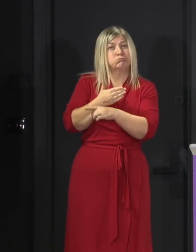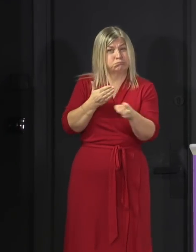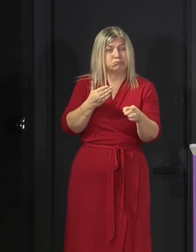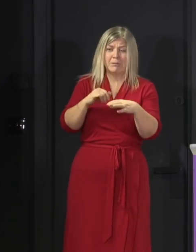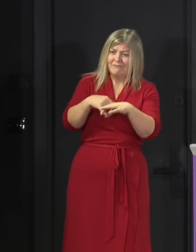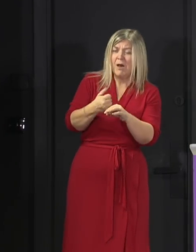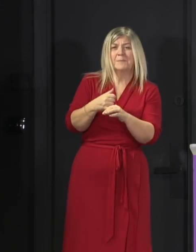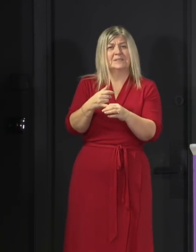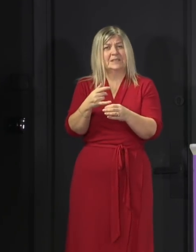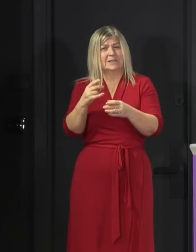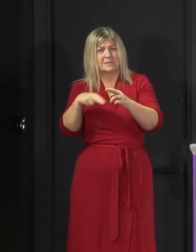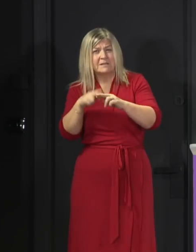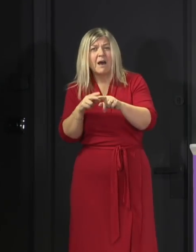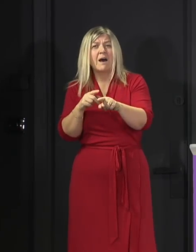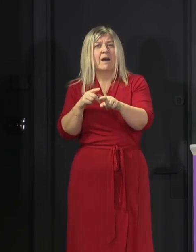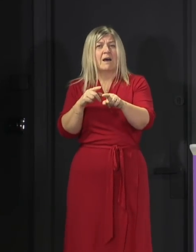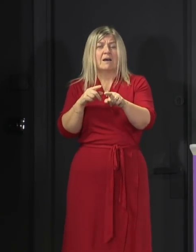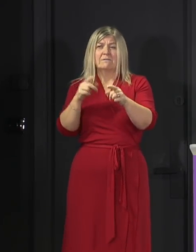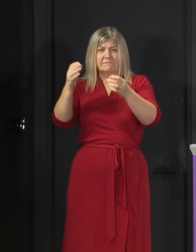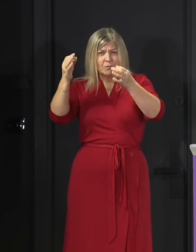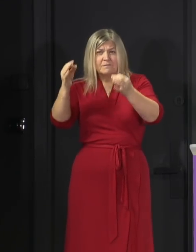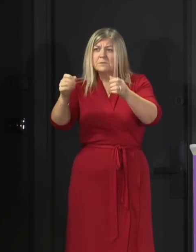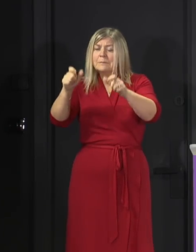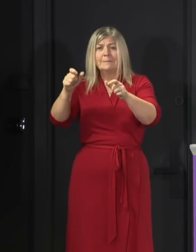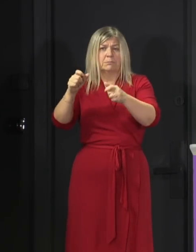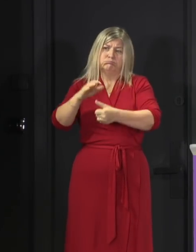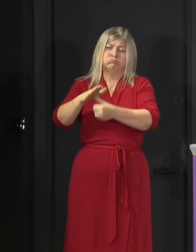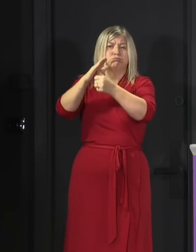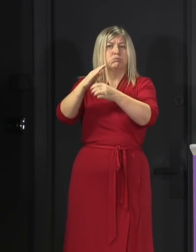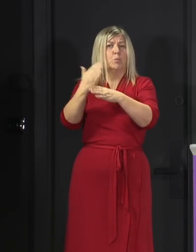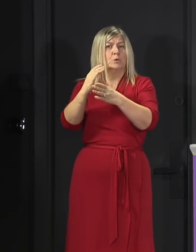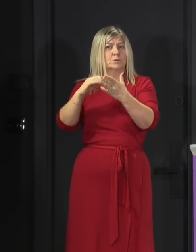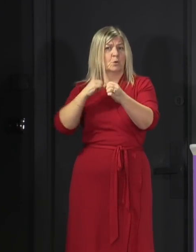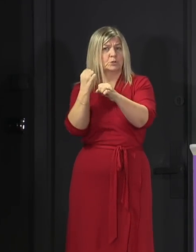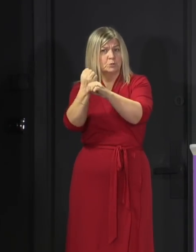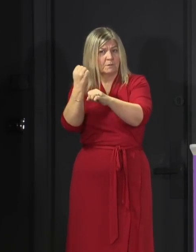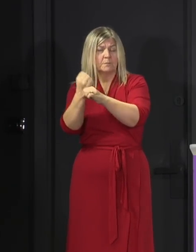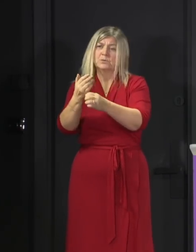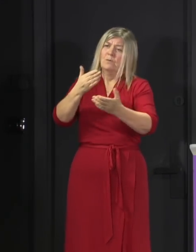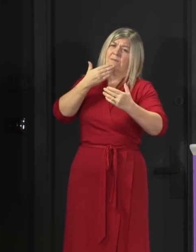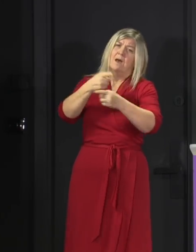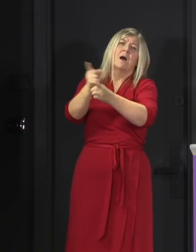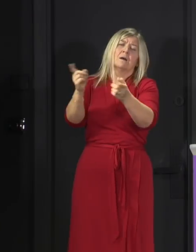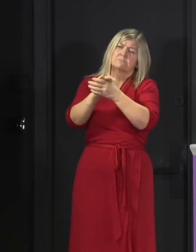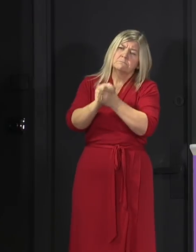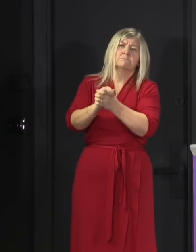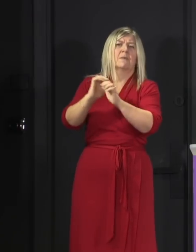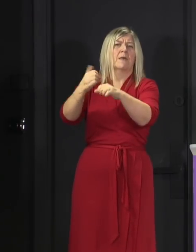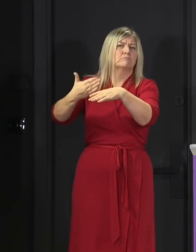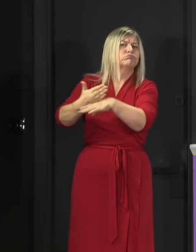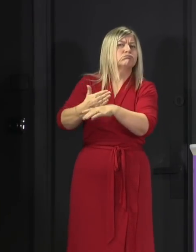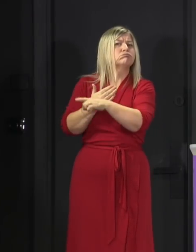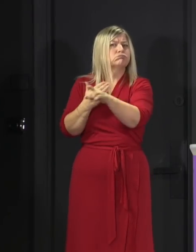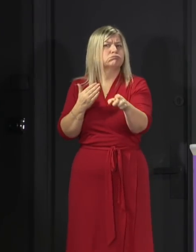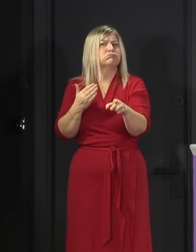pharmacy officials working in the Scottish Government. And I want to take the opportunity to thank them for that, because it has been